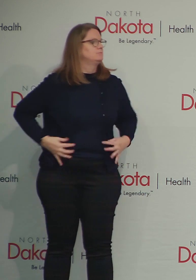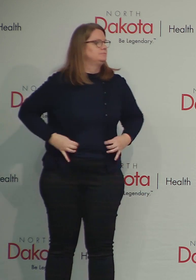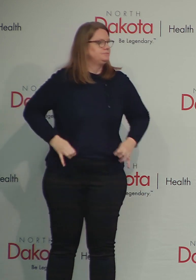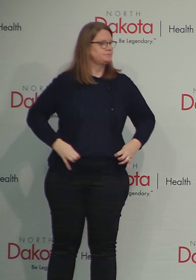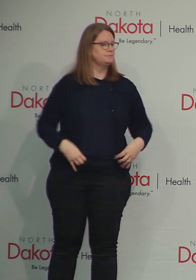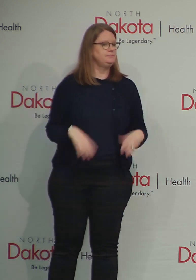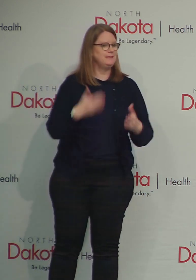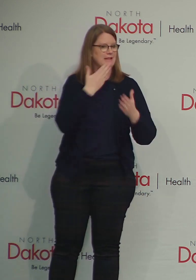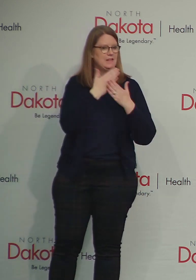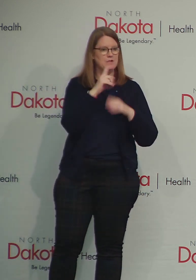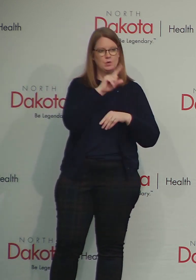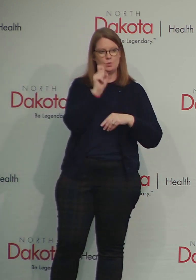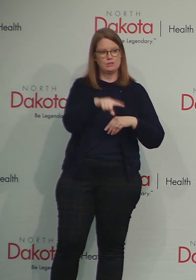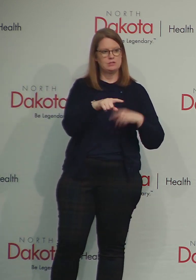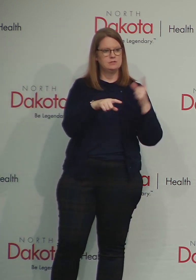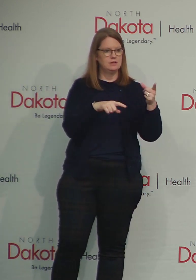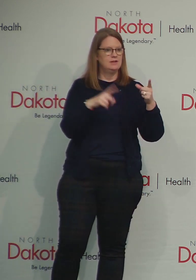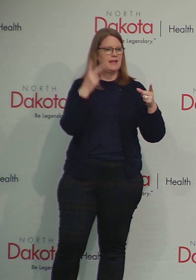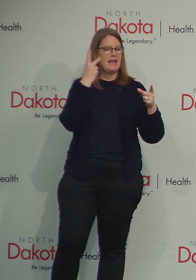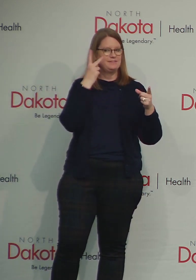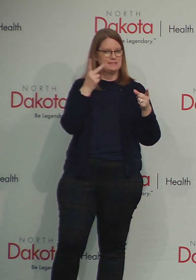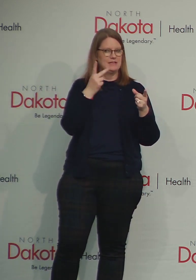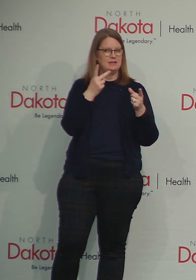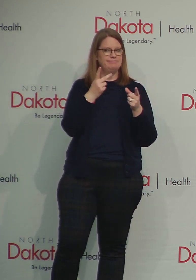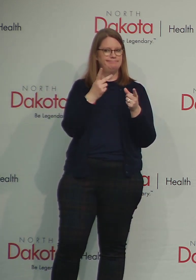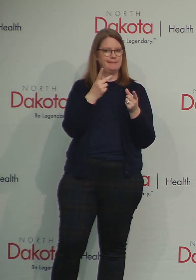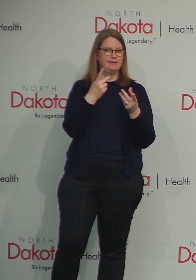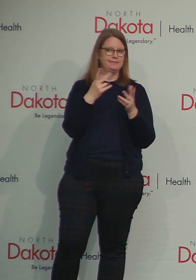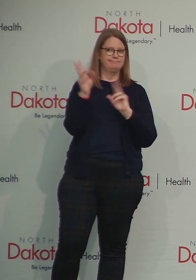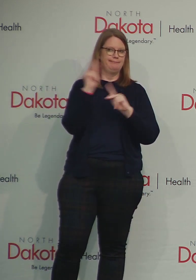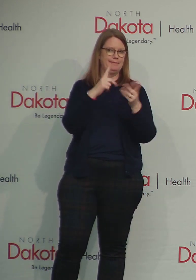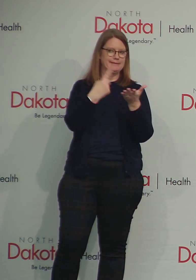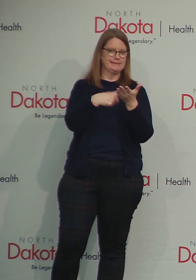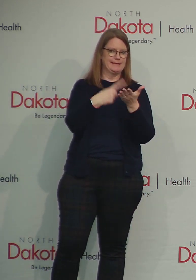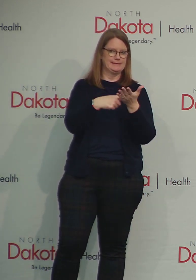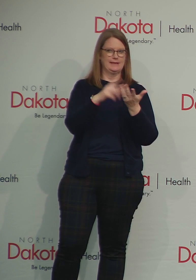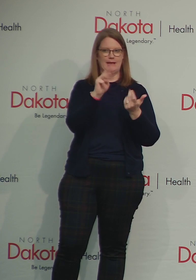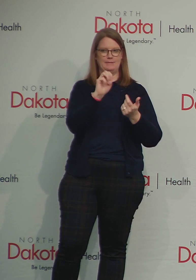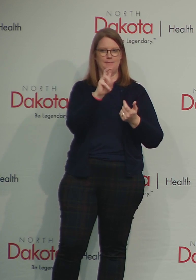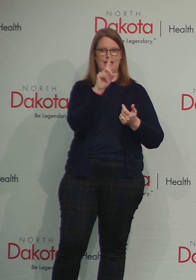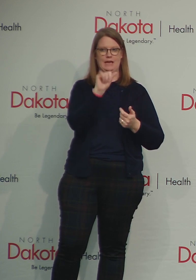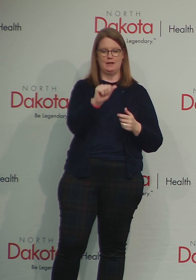question, and I have also seen media around that. And so, first of all,